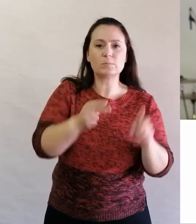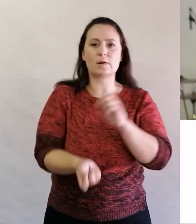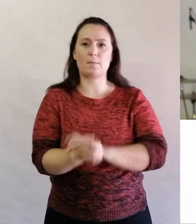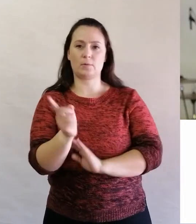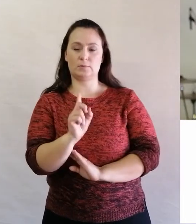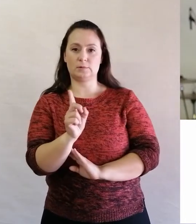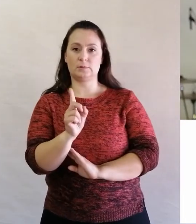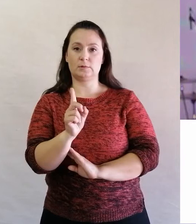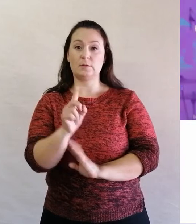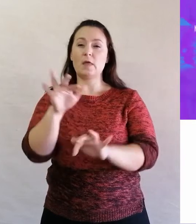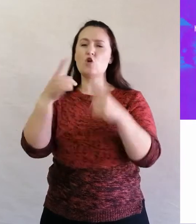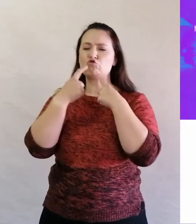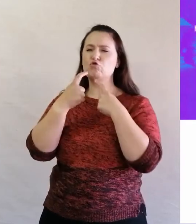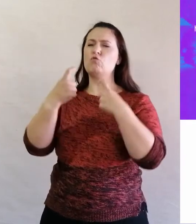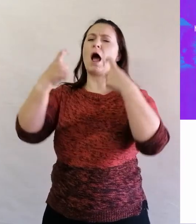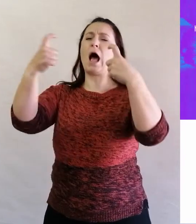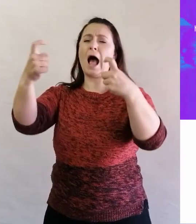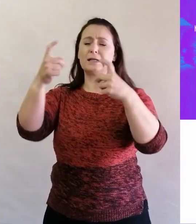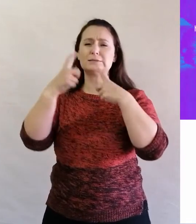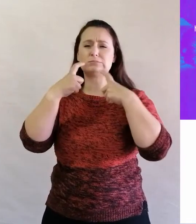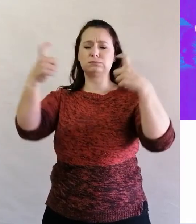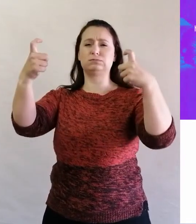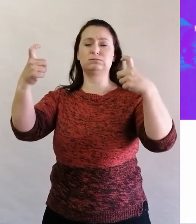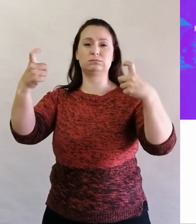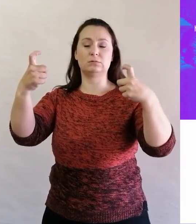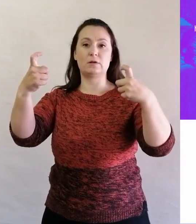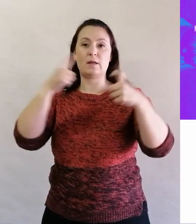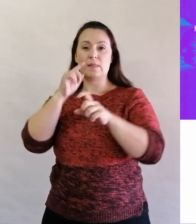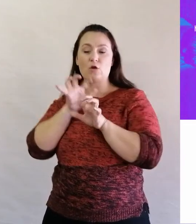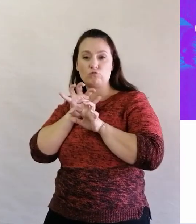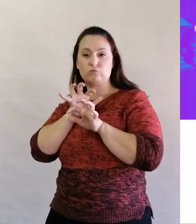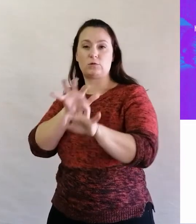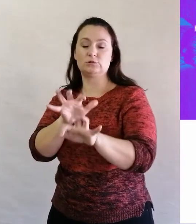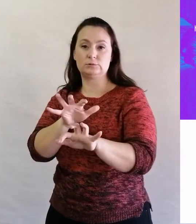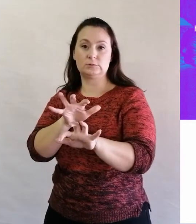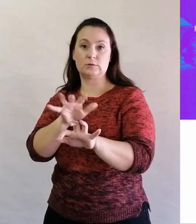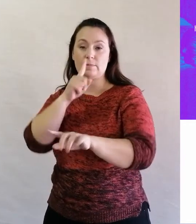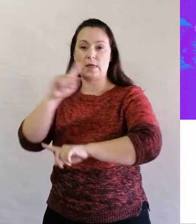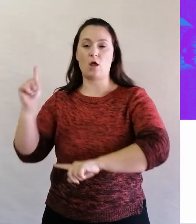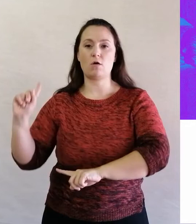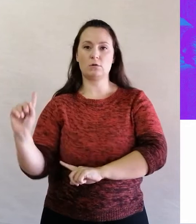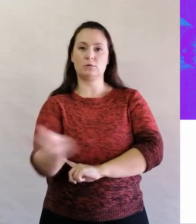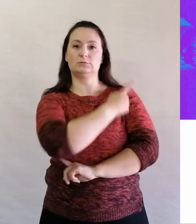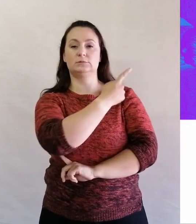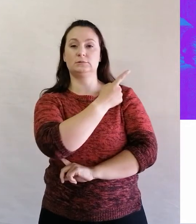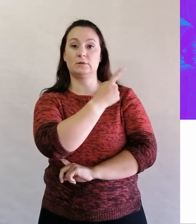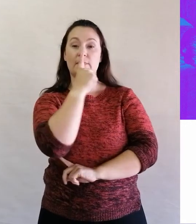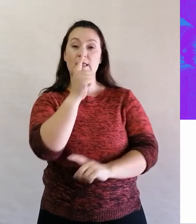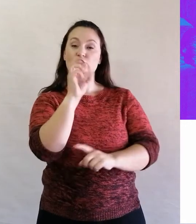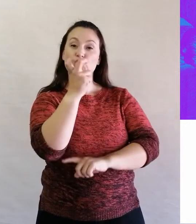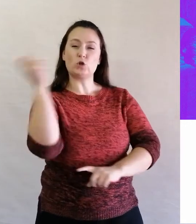they cried out with a loud voice and stopped their ears and rushed together at him. Then they cast him out of the city and stoned